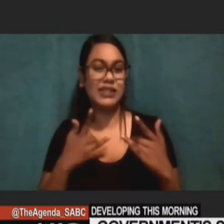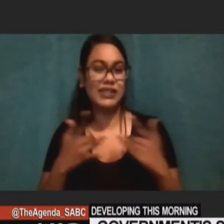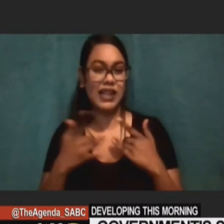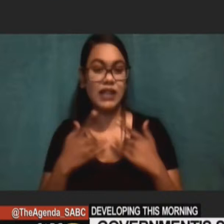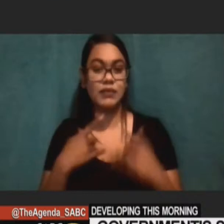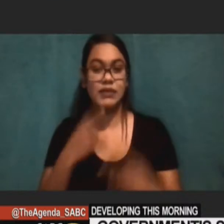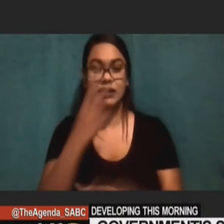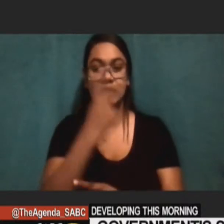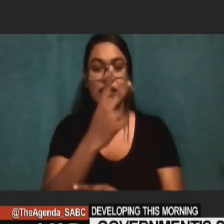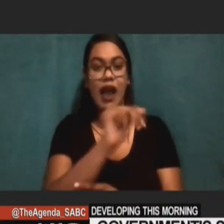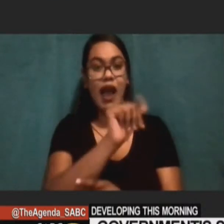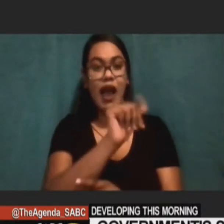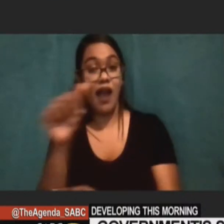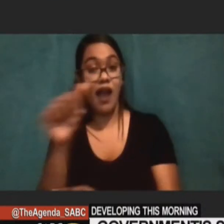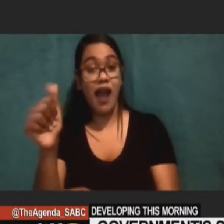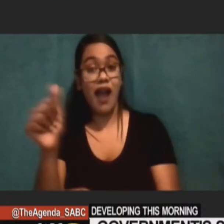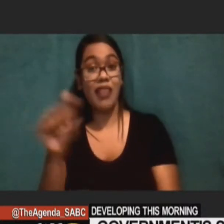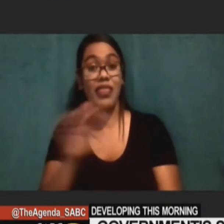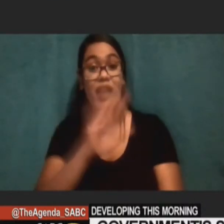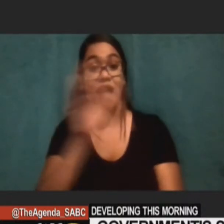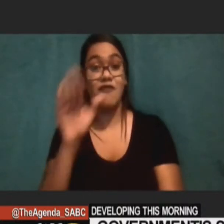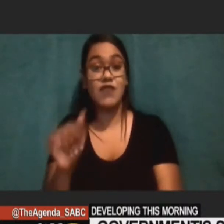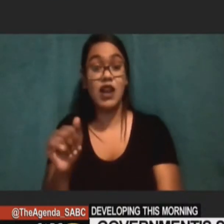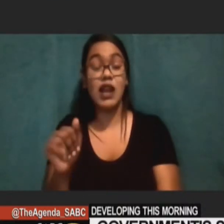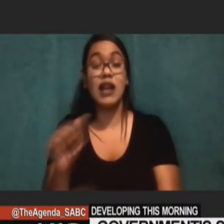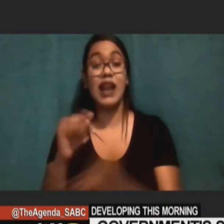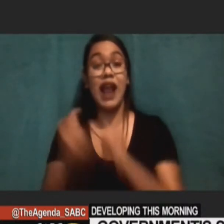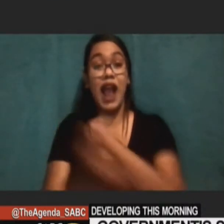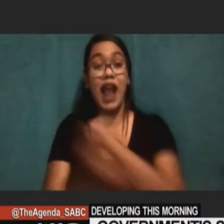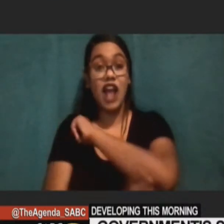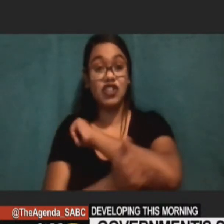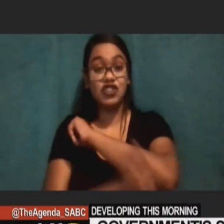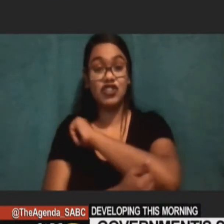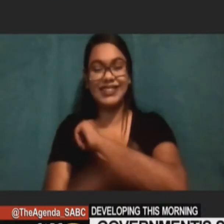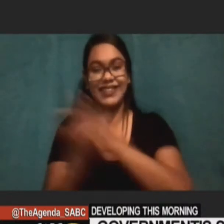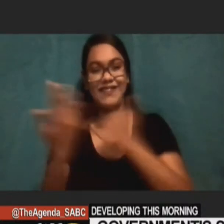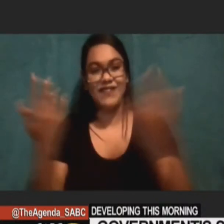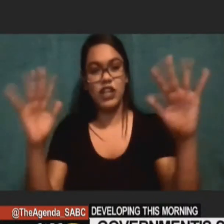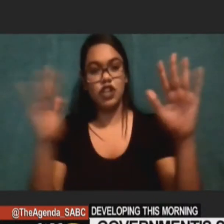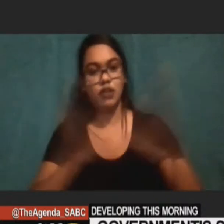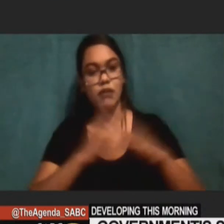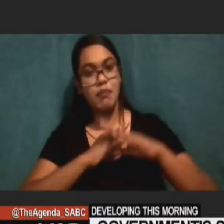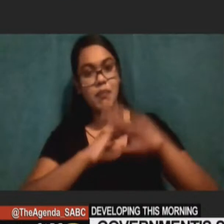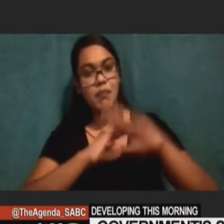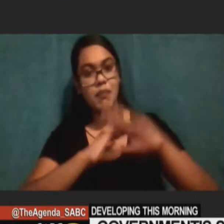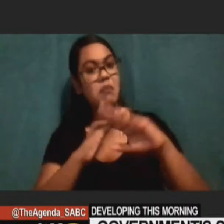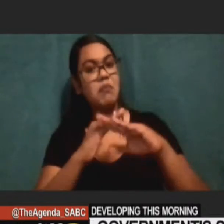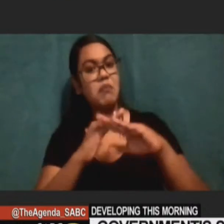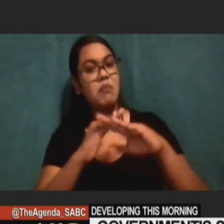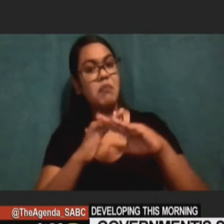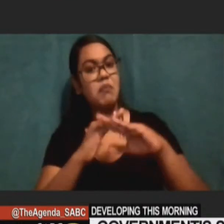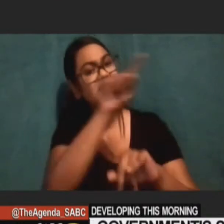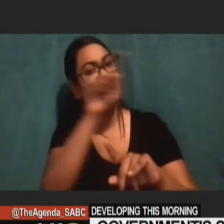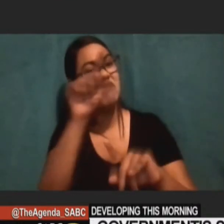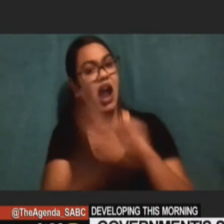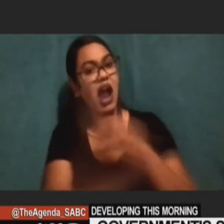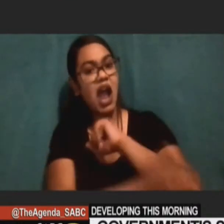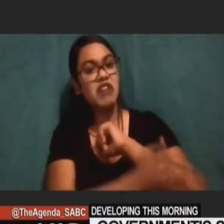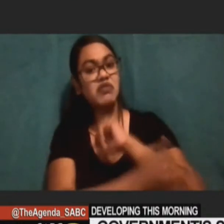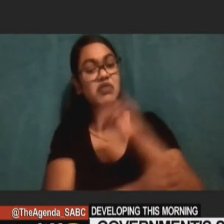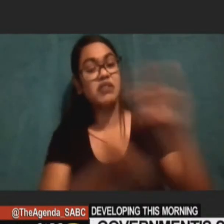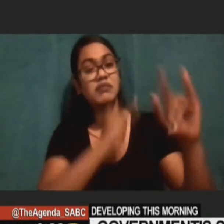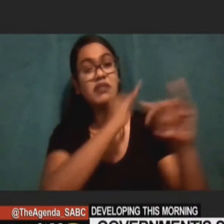have also taken this decision to impose travel restrictions on South Africa and other countries in Southern